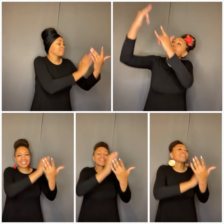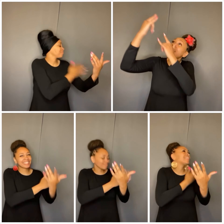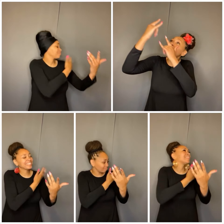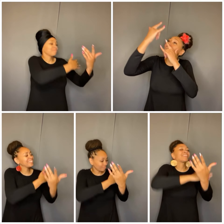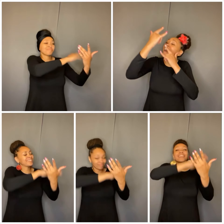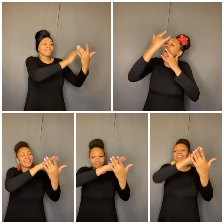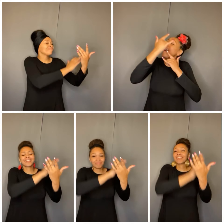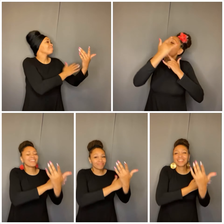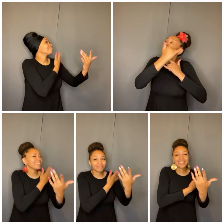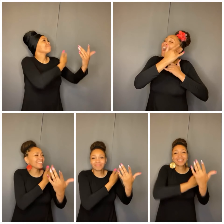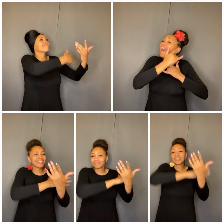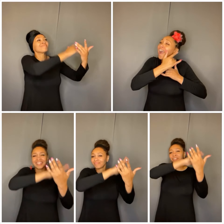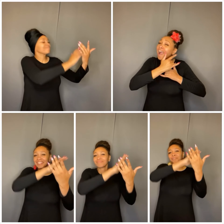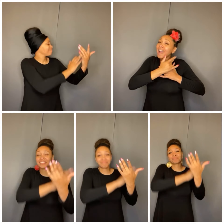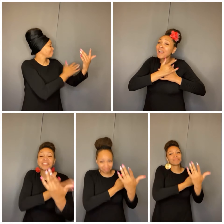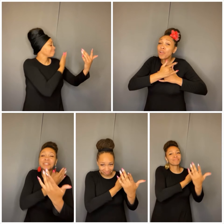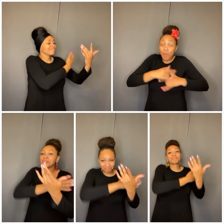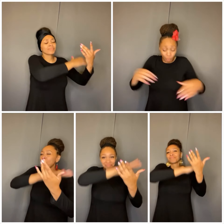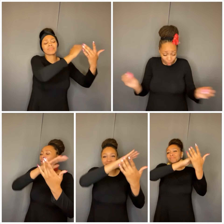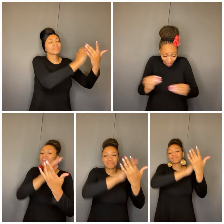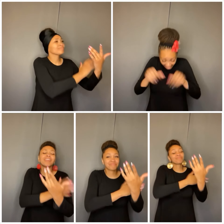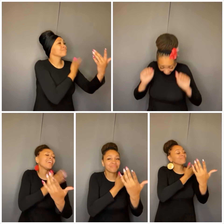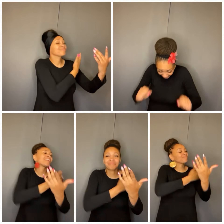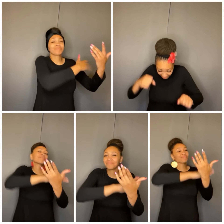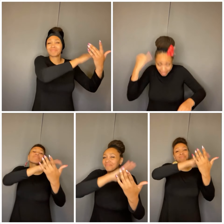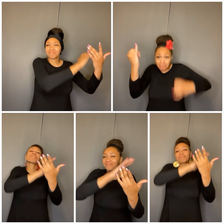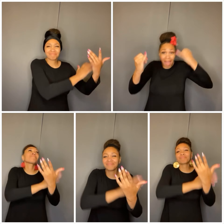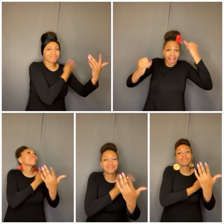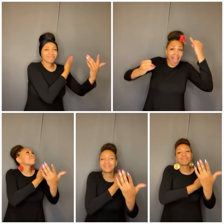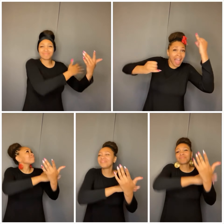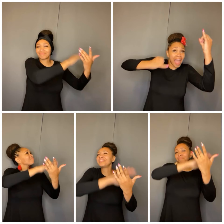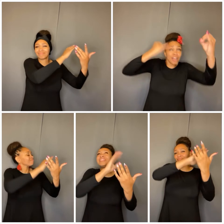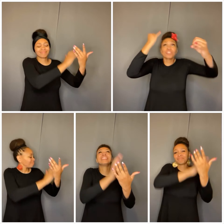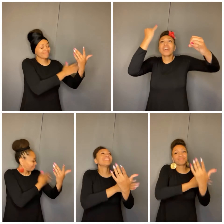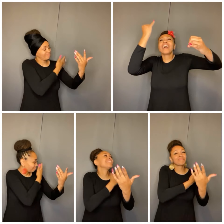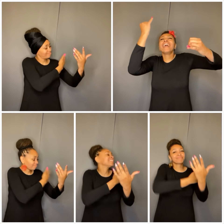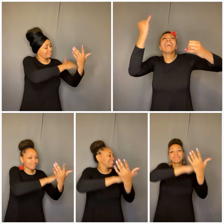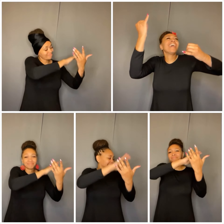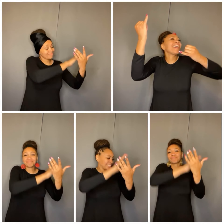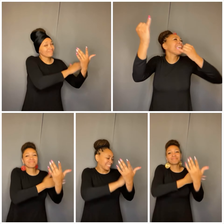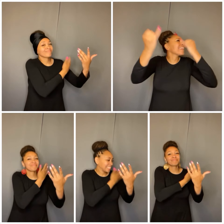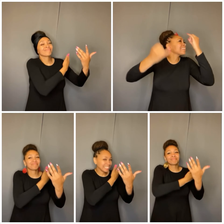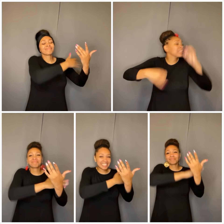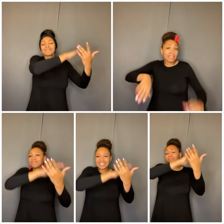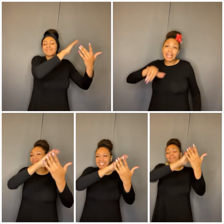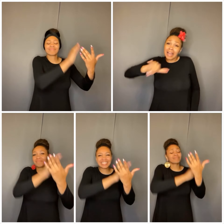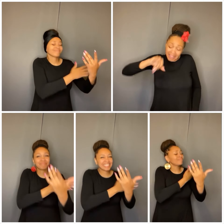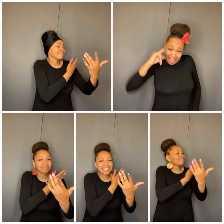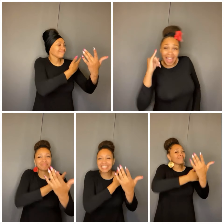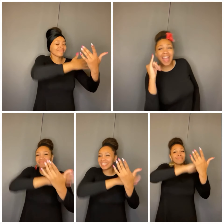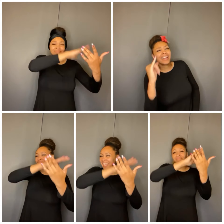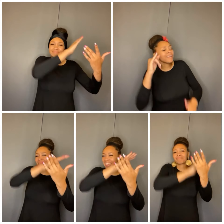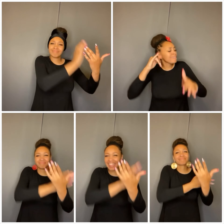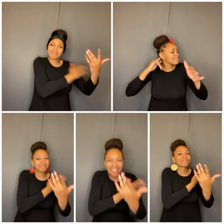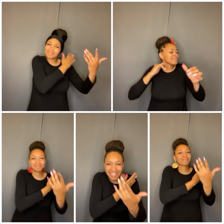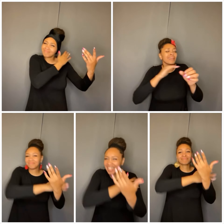loved I'm already than I could imagine And that is